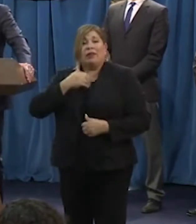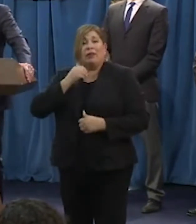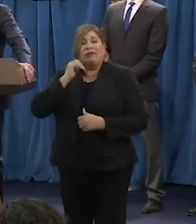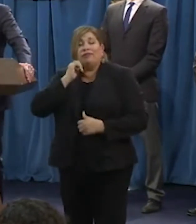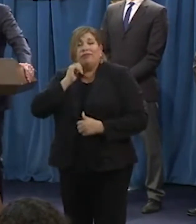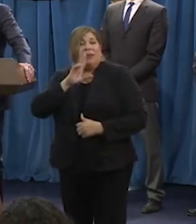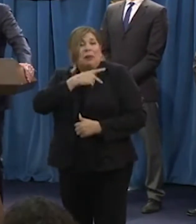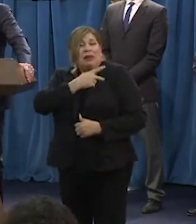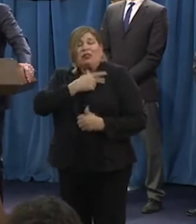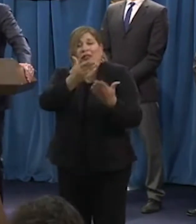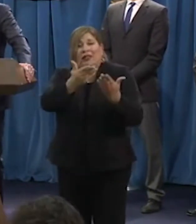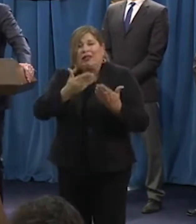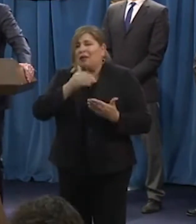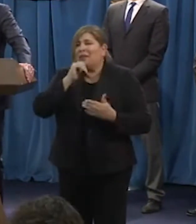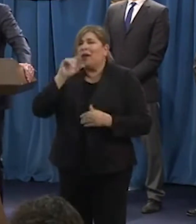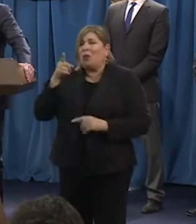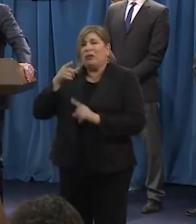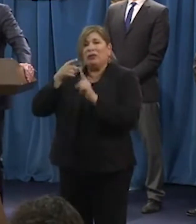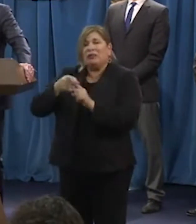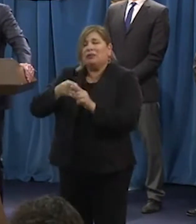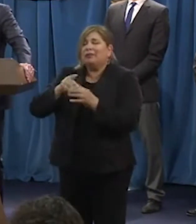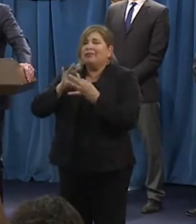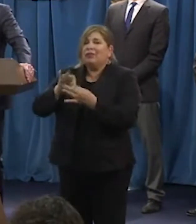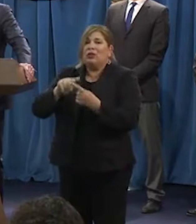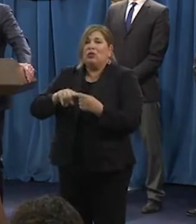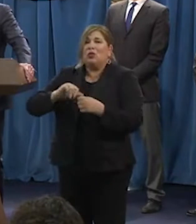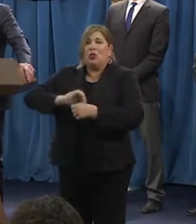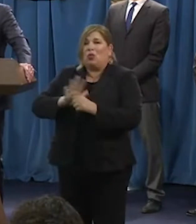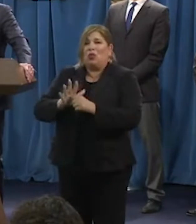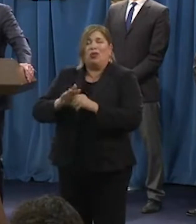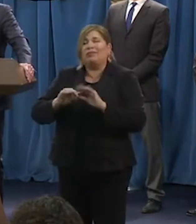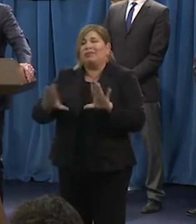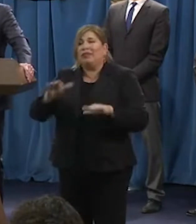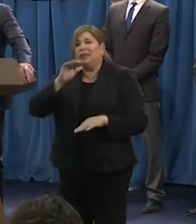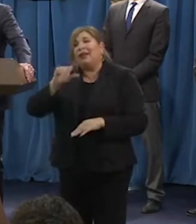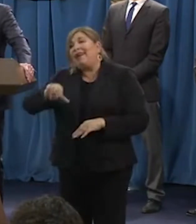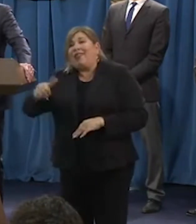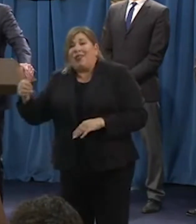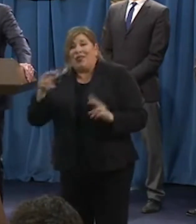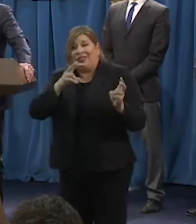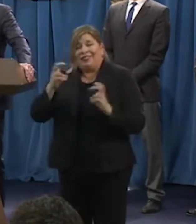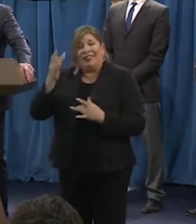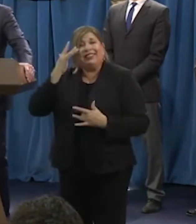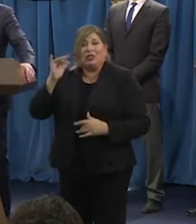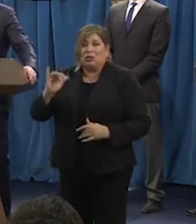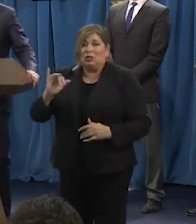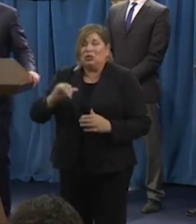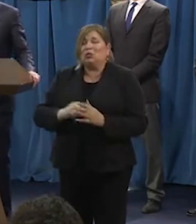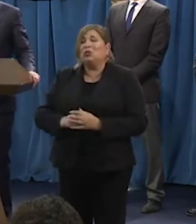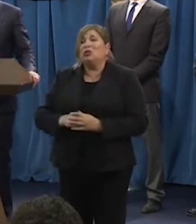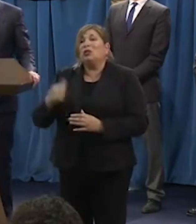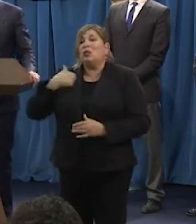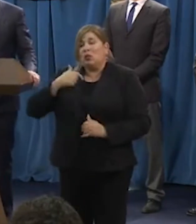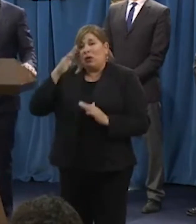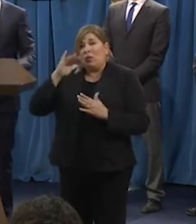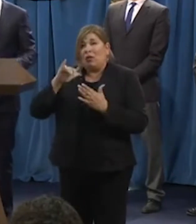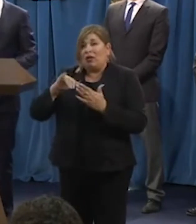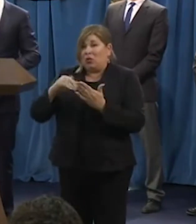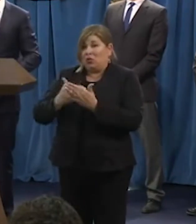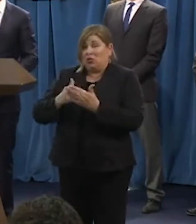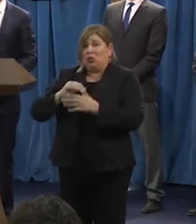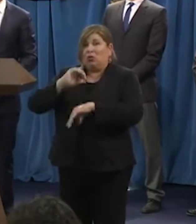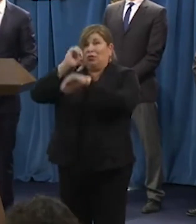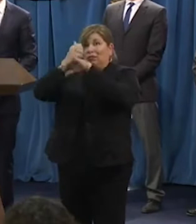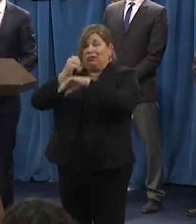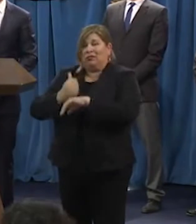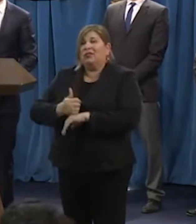not just corona, novel corona cases. So those centralized facilities we hope are up and running by